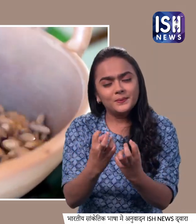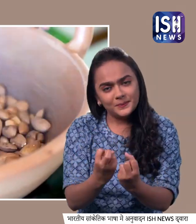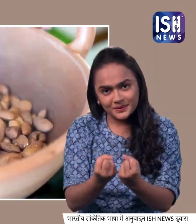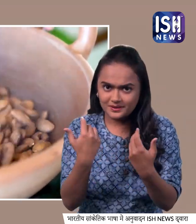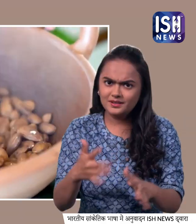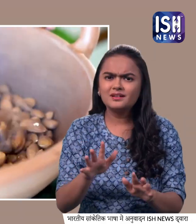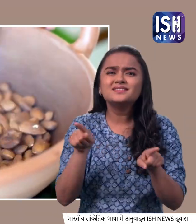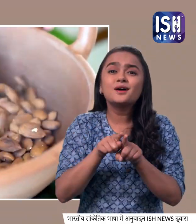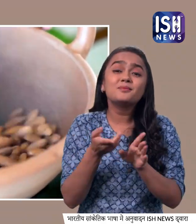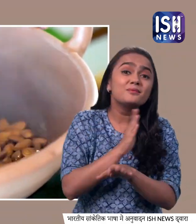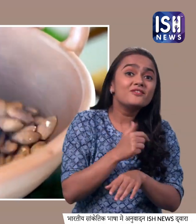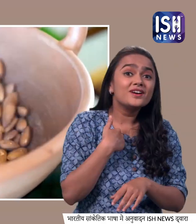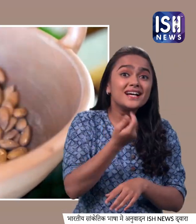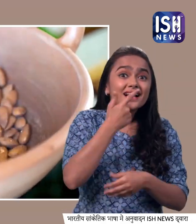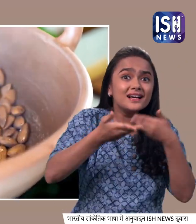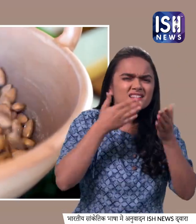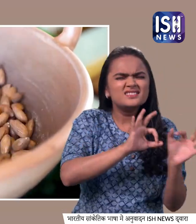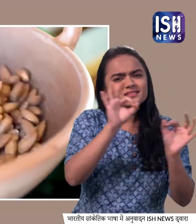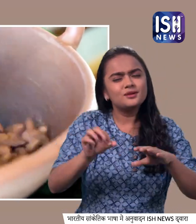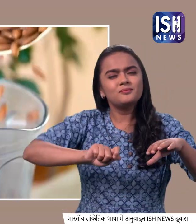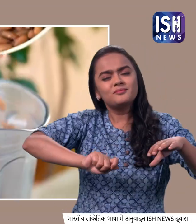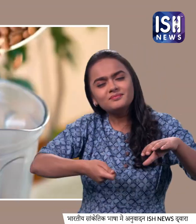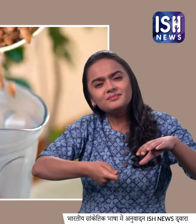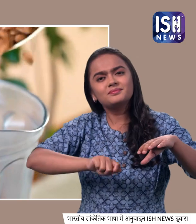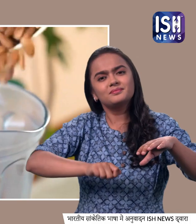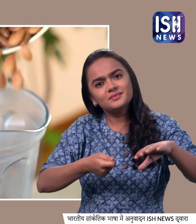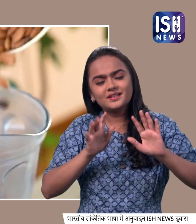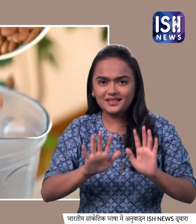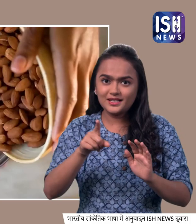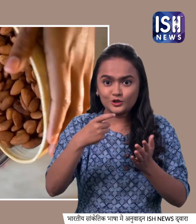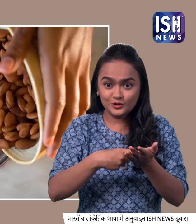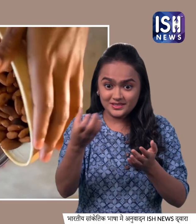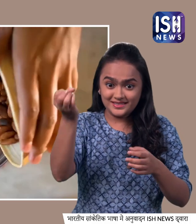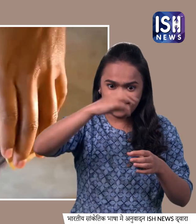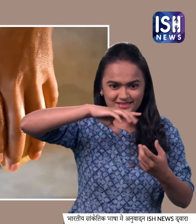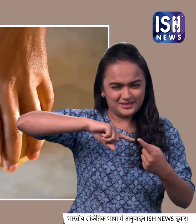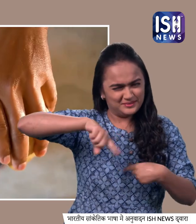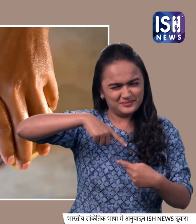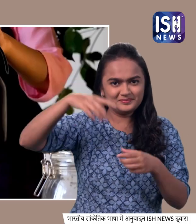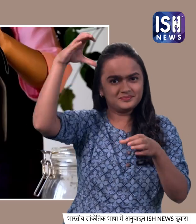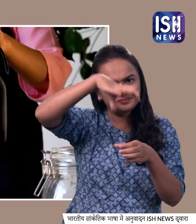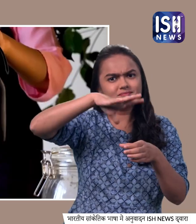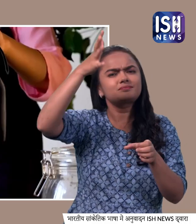Then, you to follow the process. Just add your roasted butter mix and add it to it.